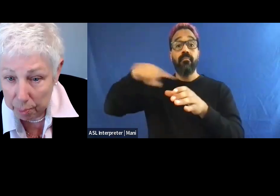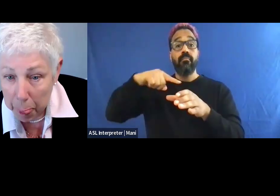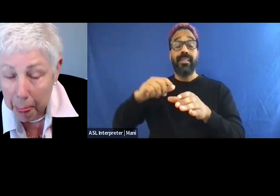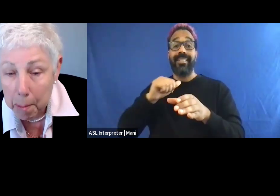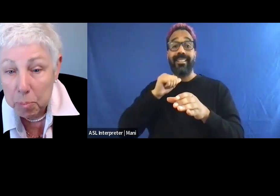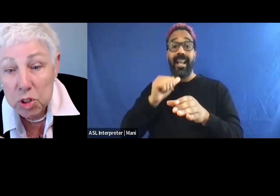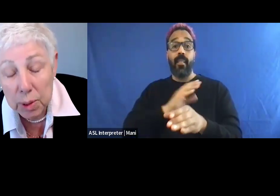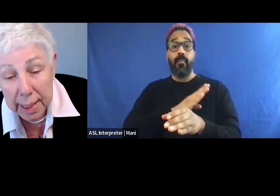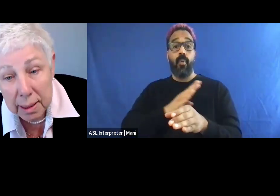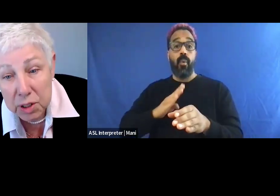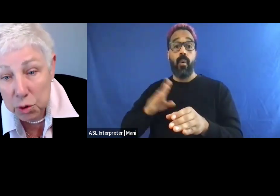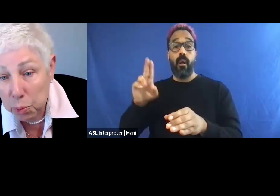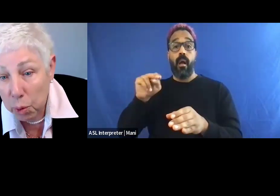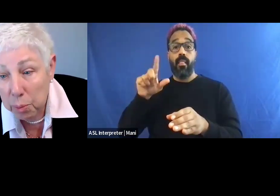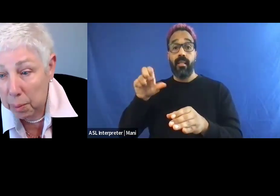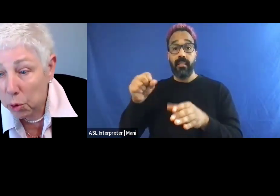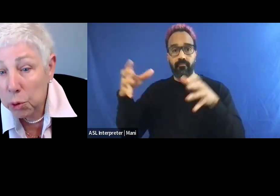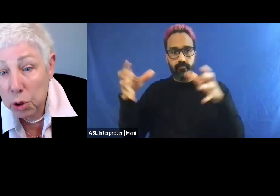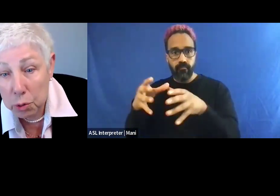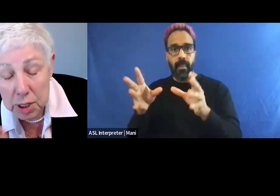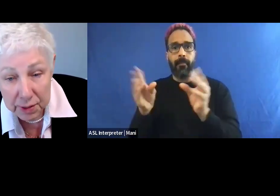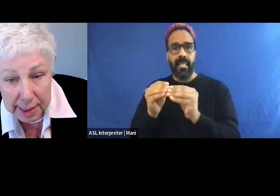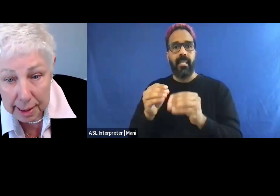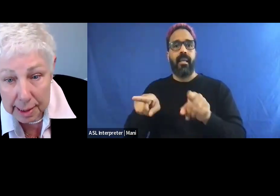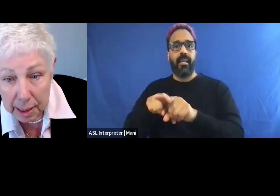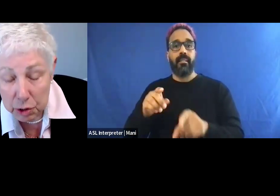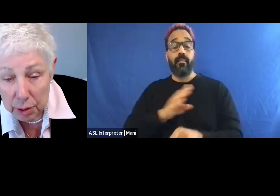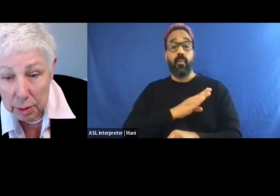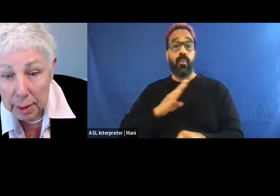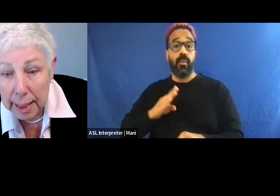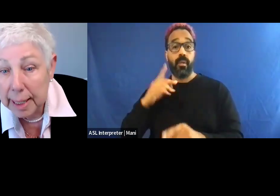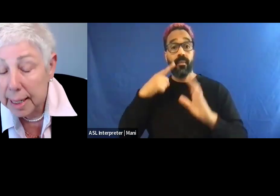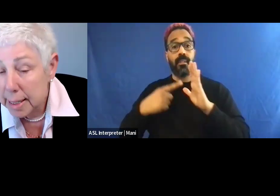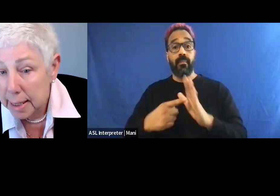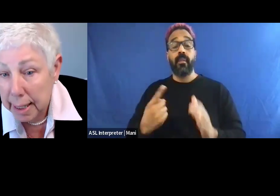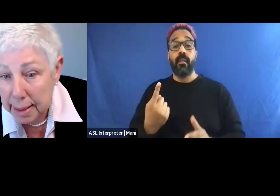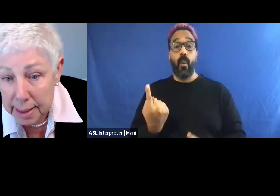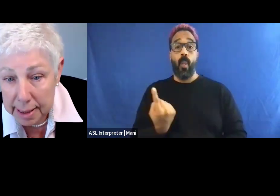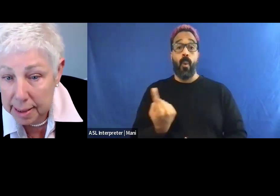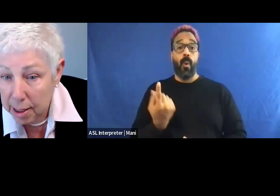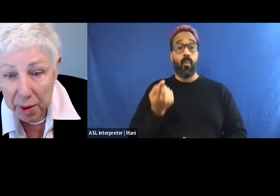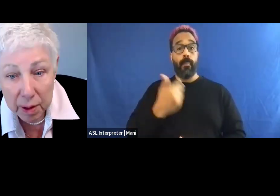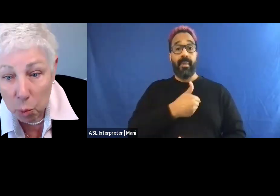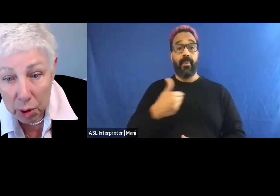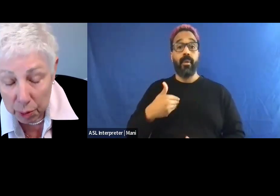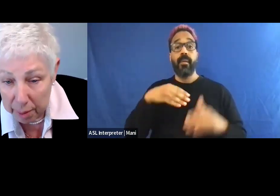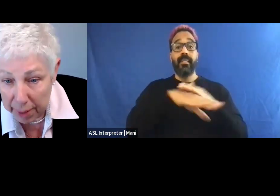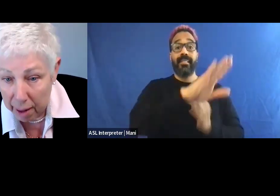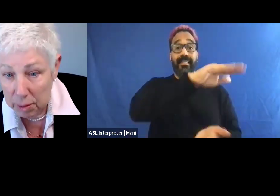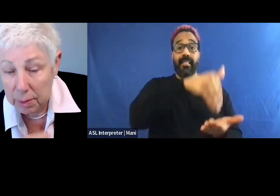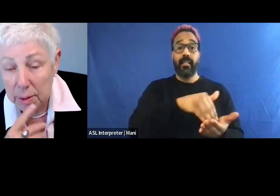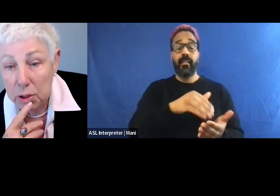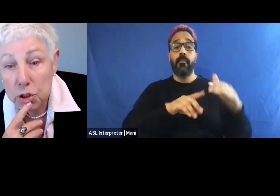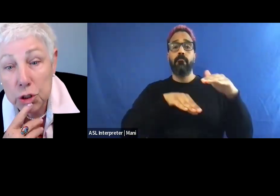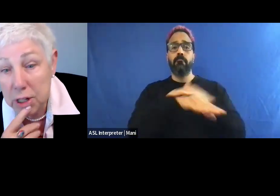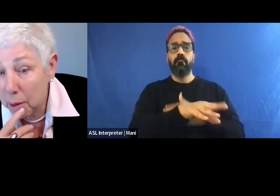board. So an individual board member who goes to visit the center and sees something they're wondering